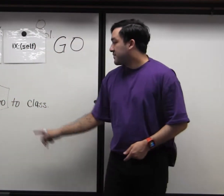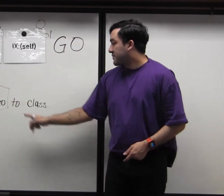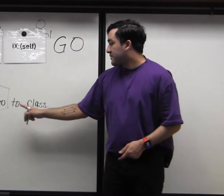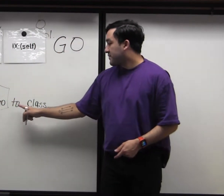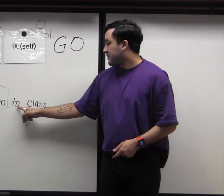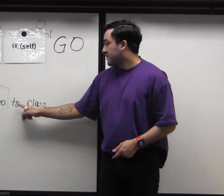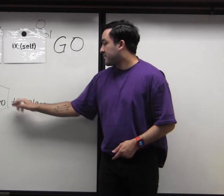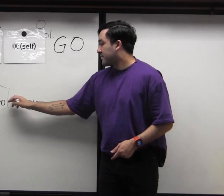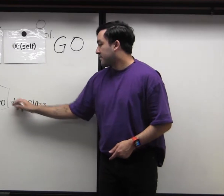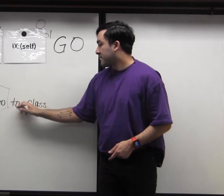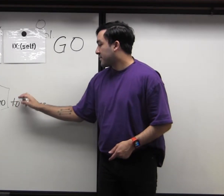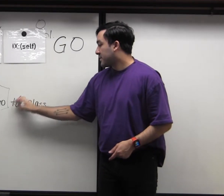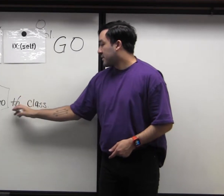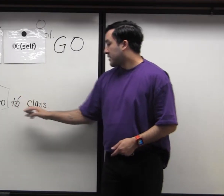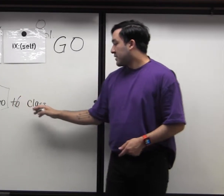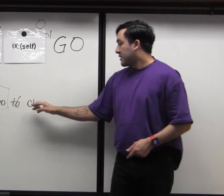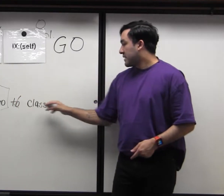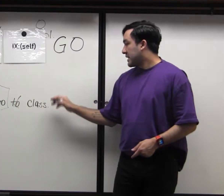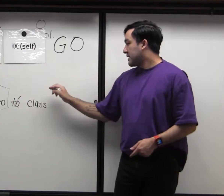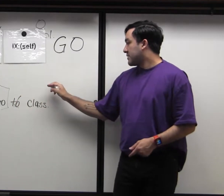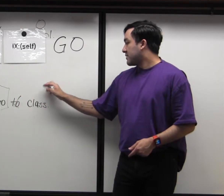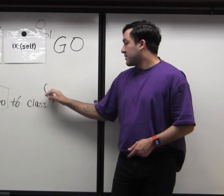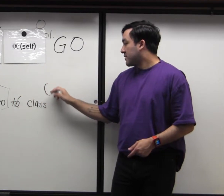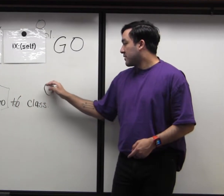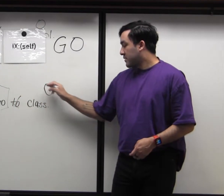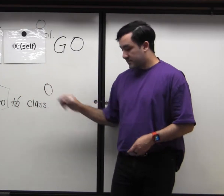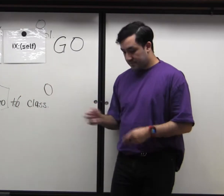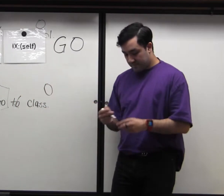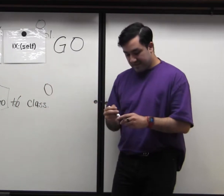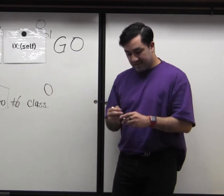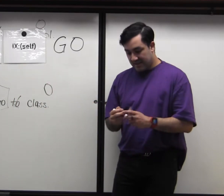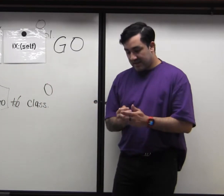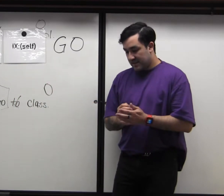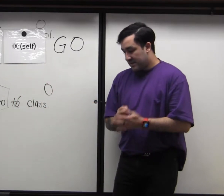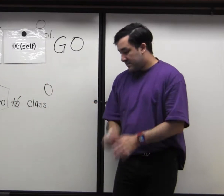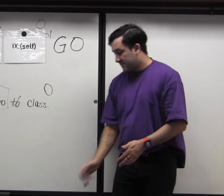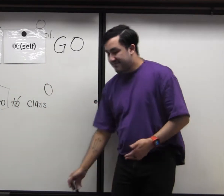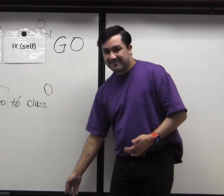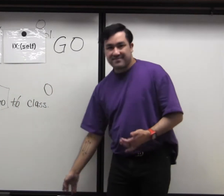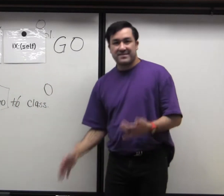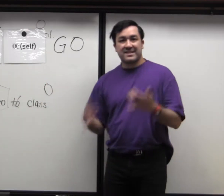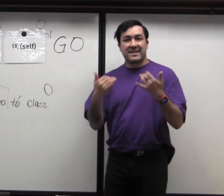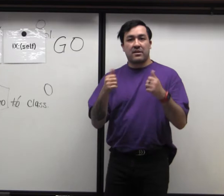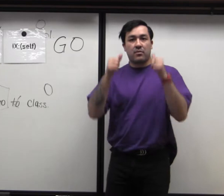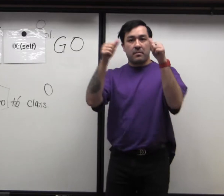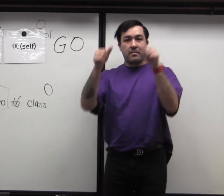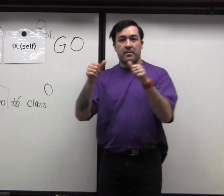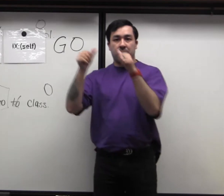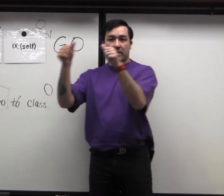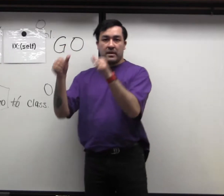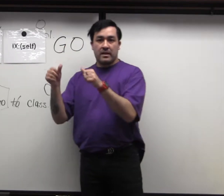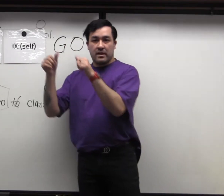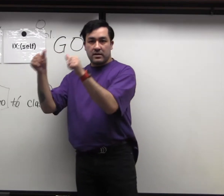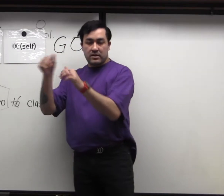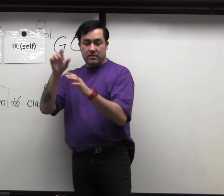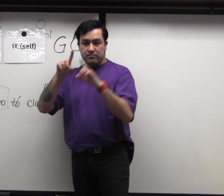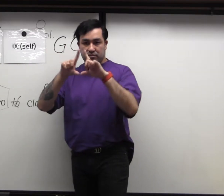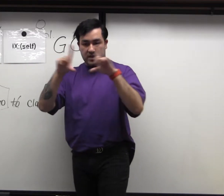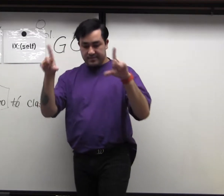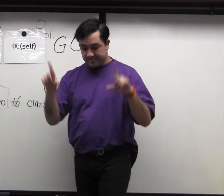whole thing. It's not go and go. There's no to. It's going to go. That's our gigantic verb. We don't need that too, and then we have class for